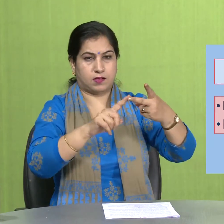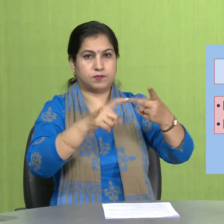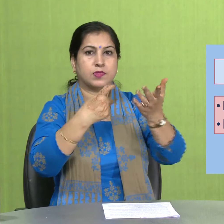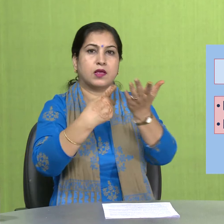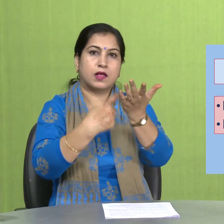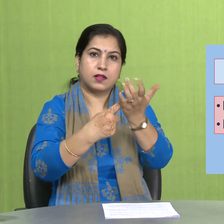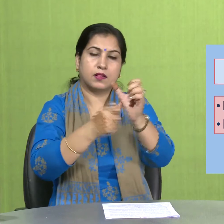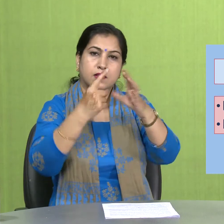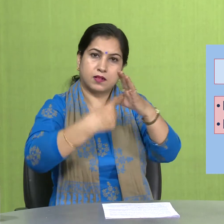Sabha.